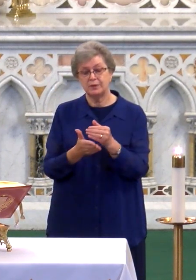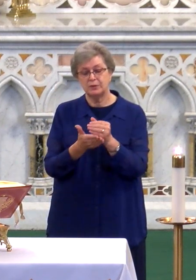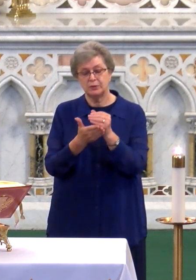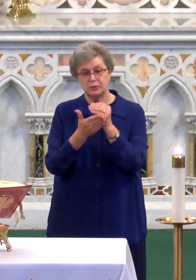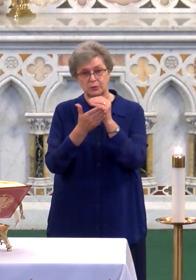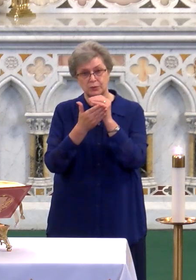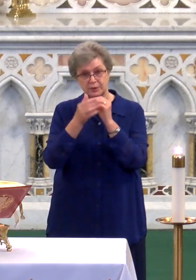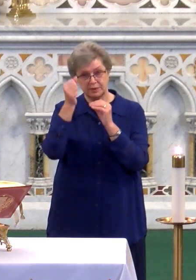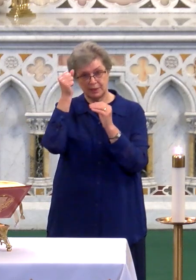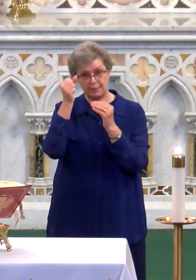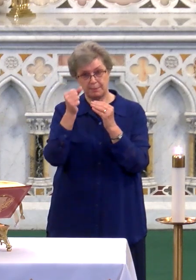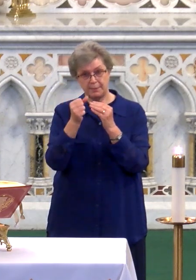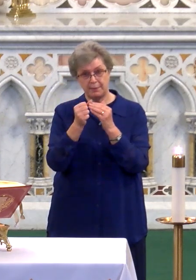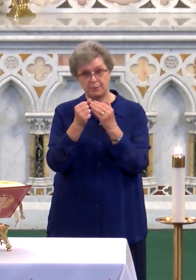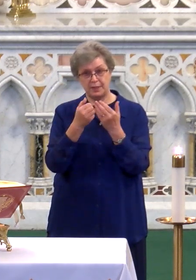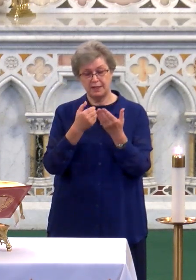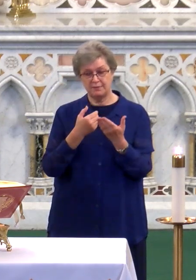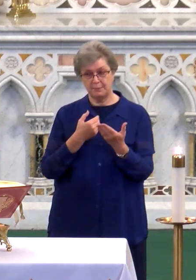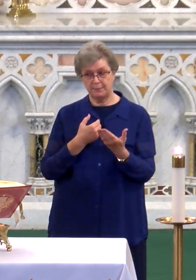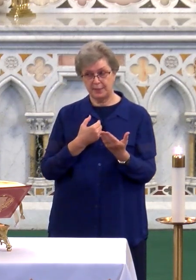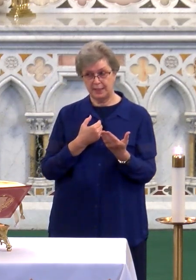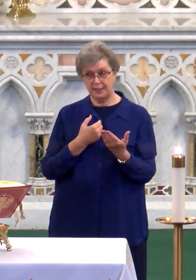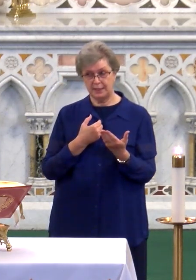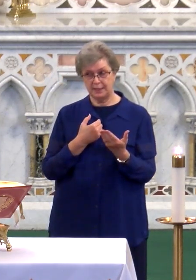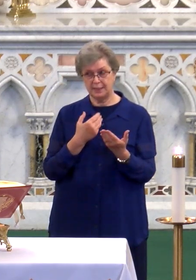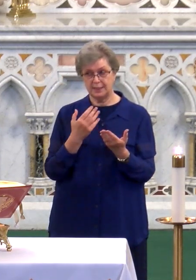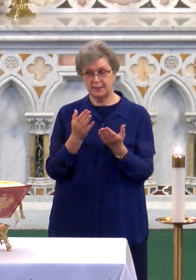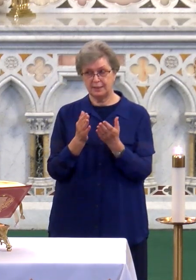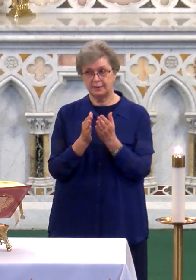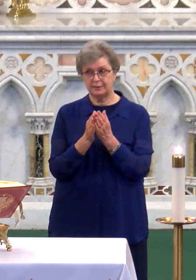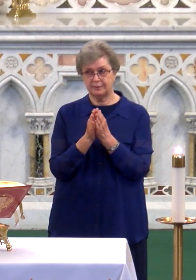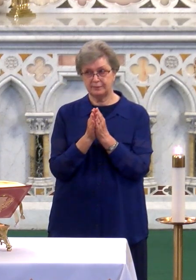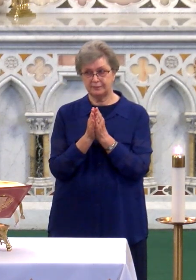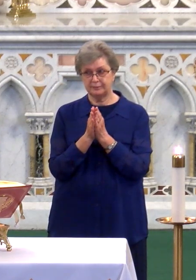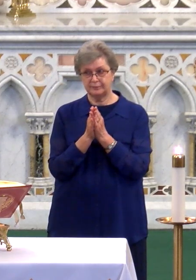Do this in memory of me."